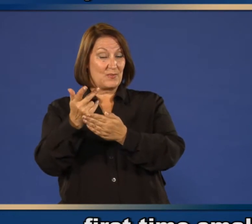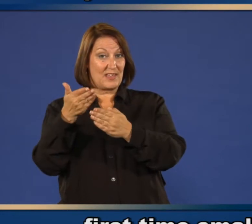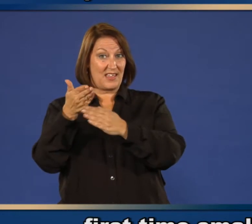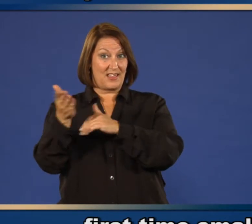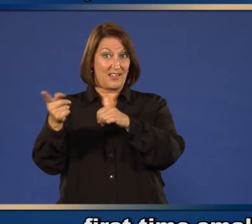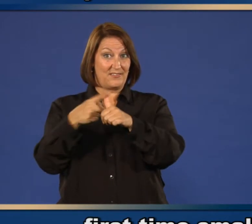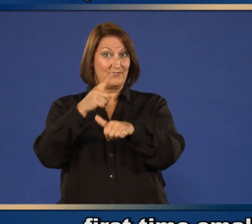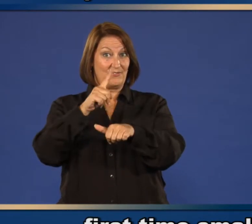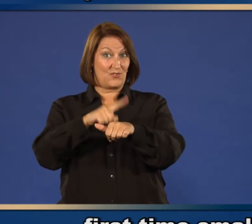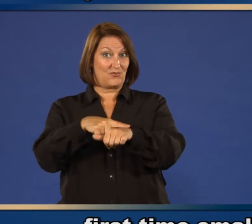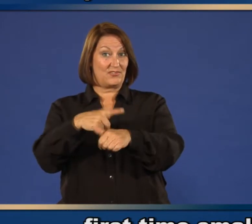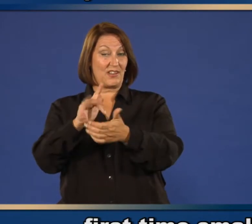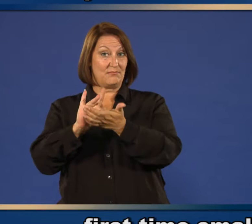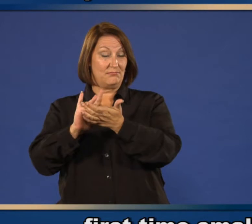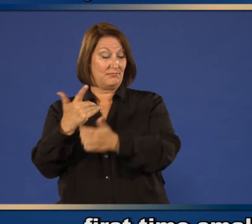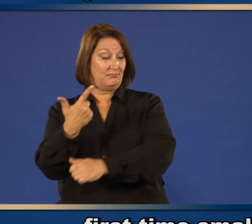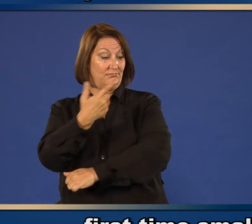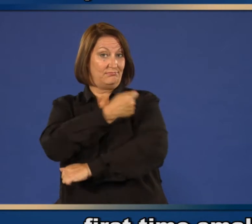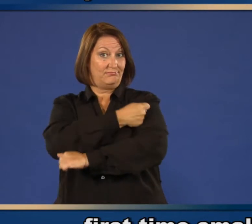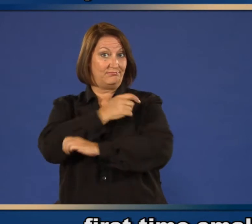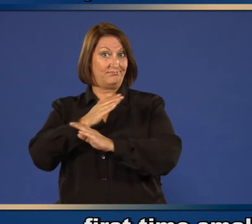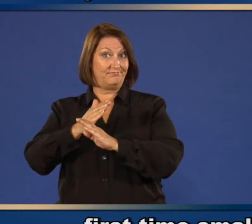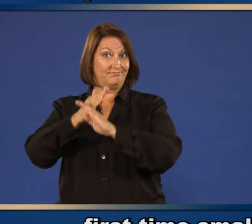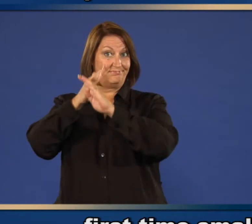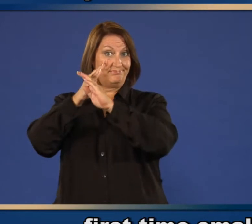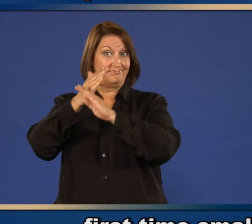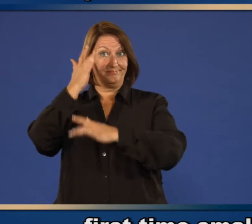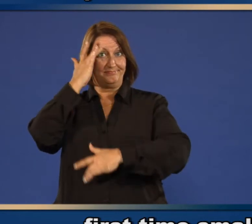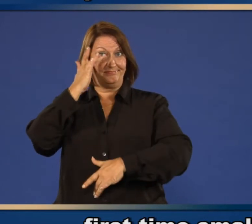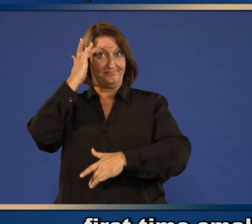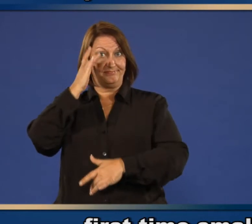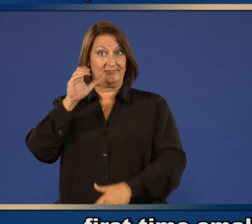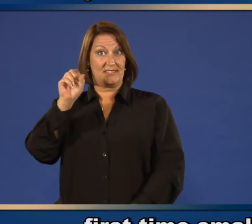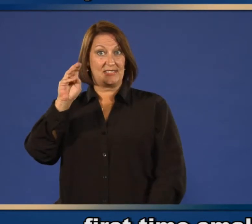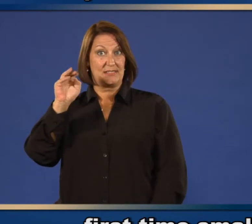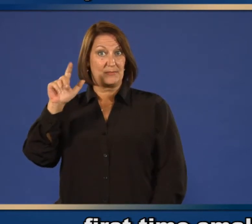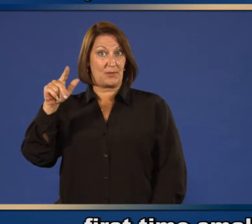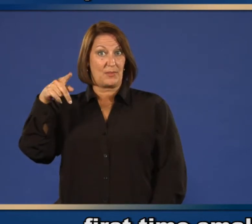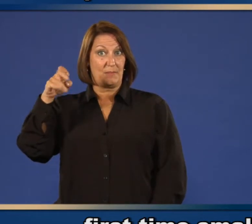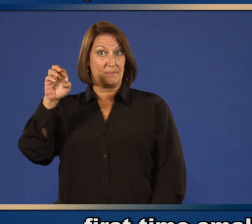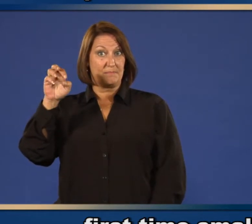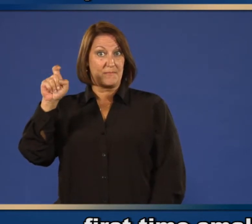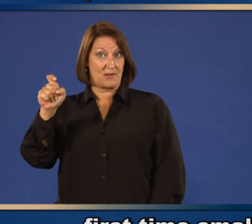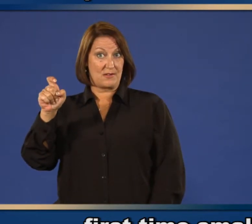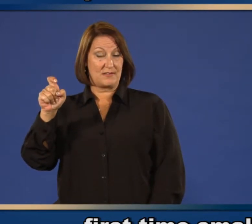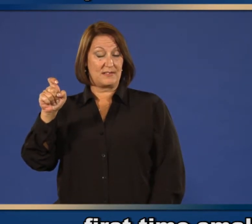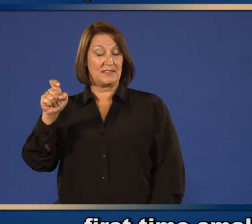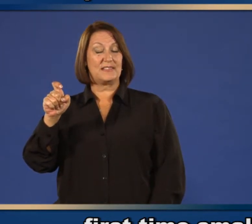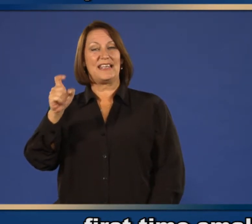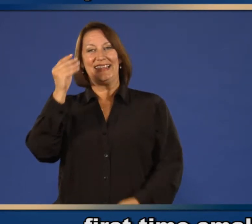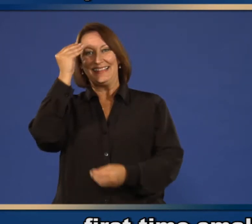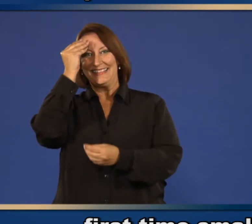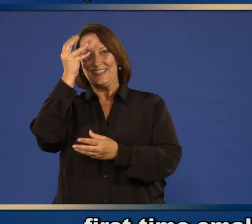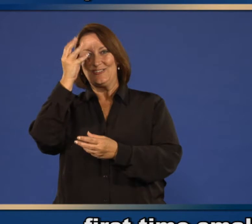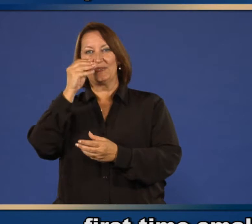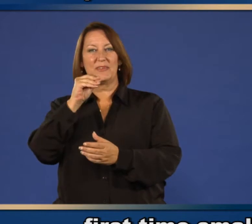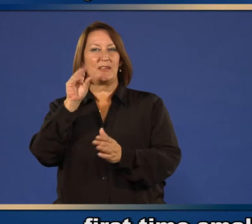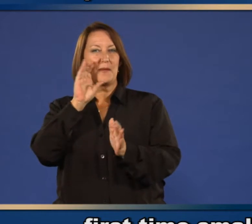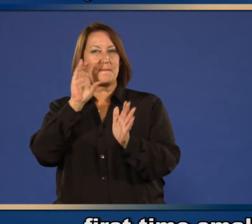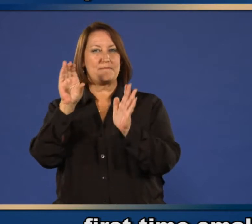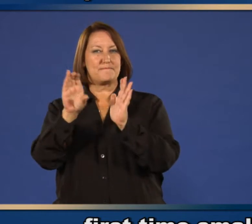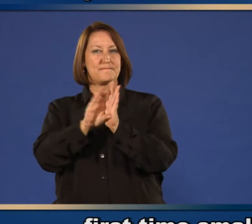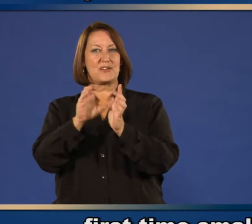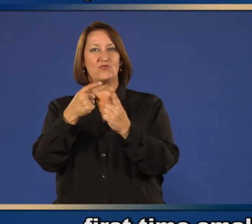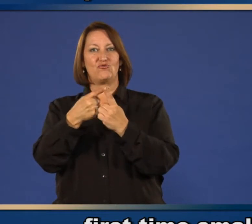following first-time smallpox vaccination or following revaccination after a prolonged period.